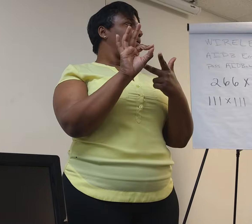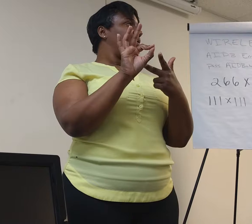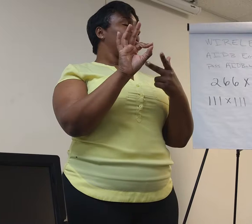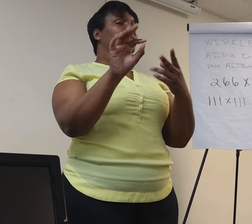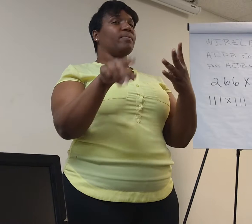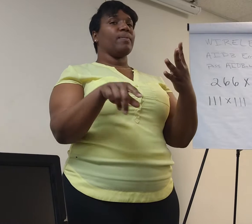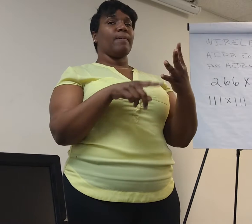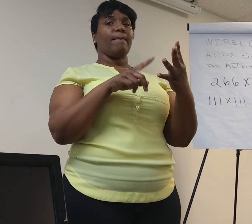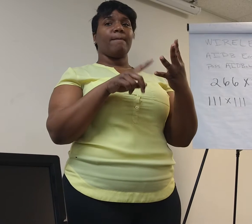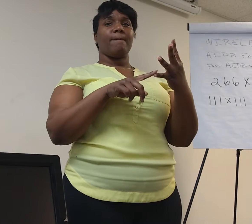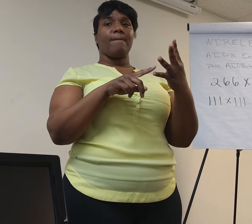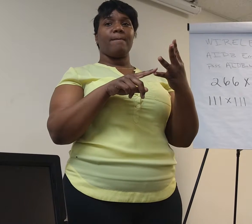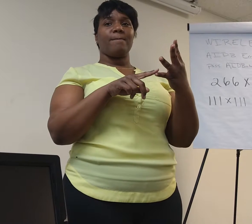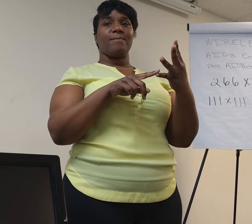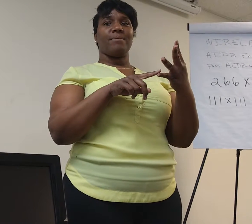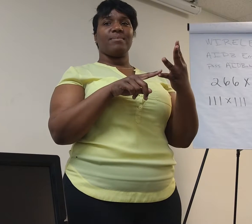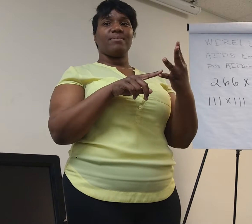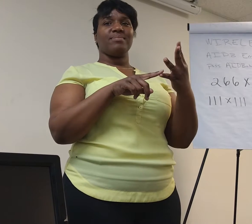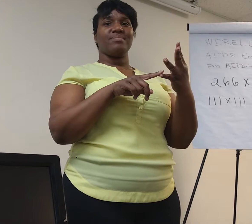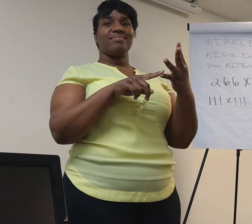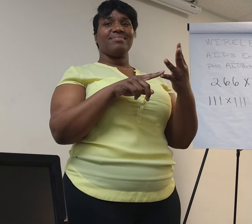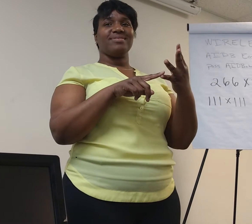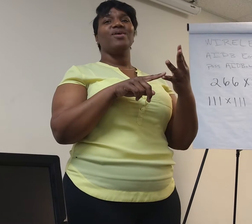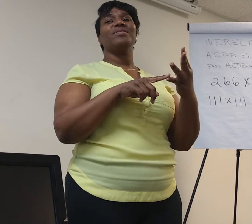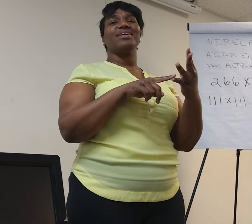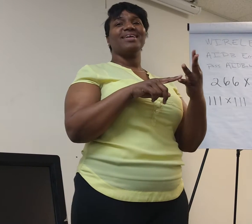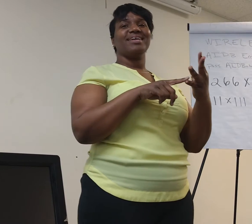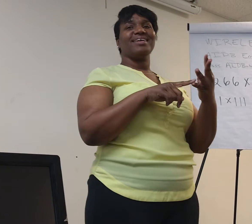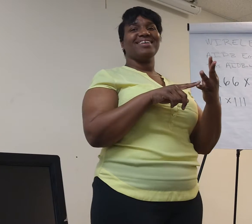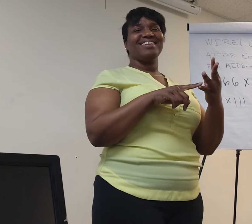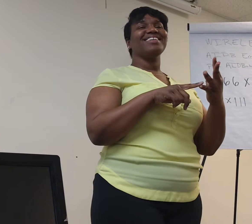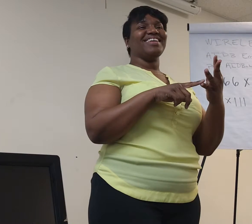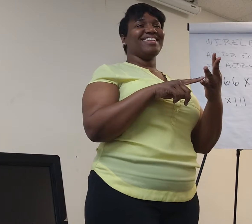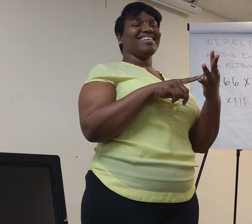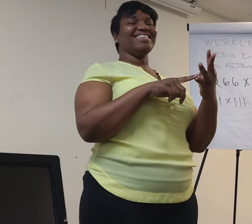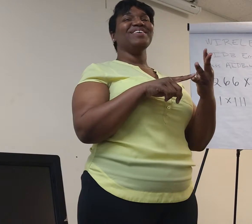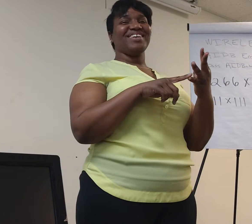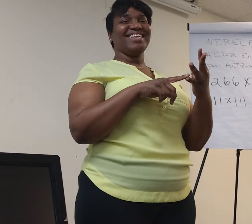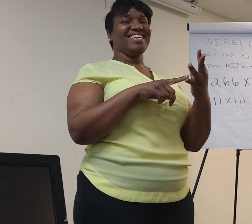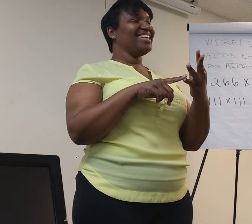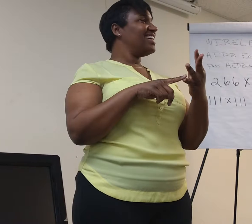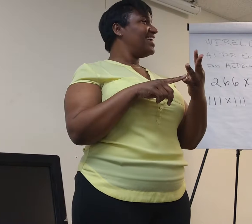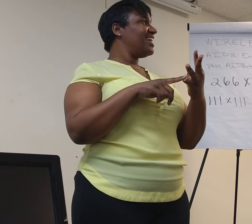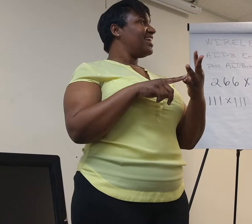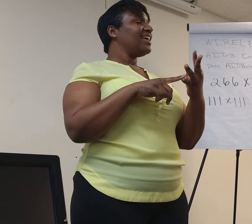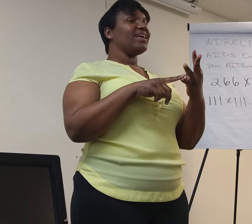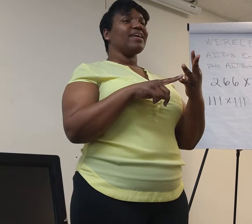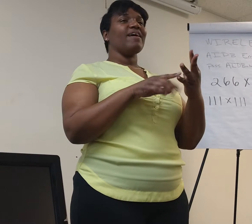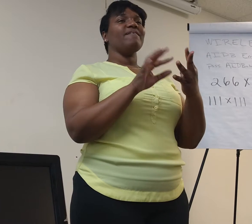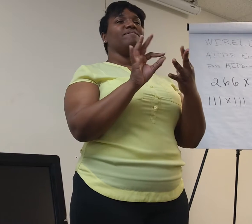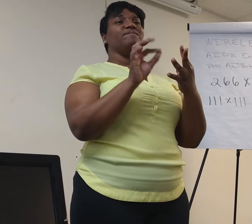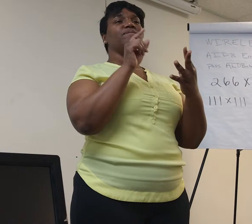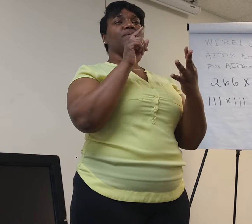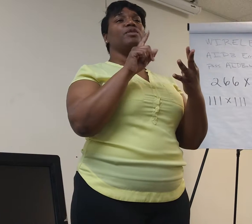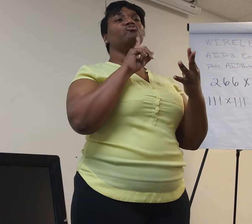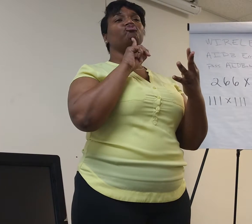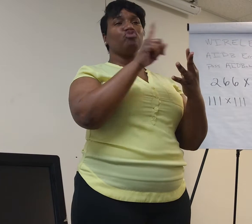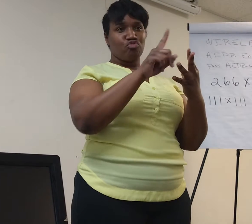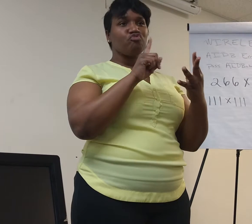Soaking items for 30 seconds in water at least 171 is an acceptable way to sanitize. True. You